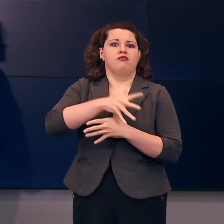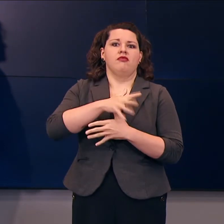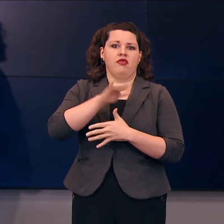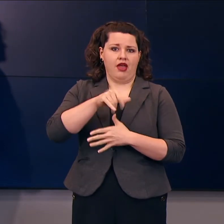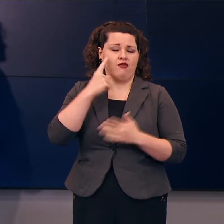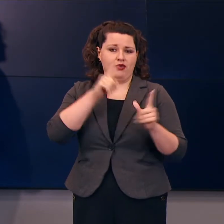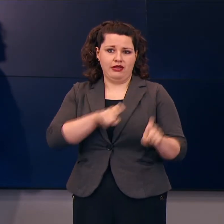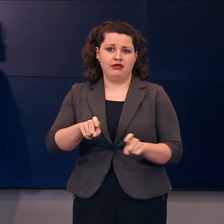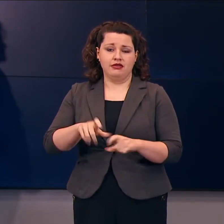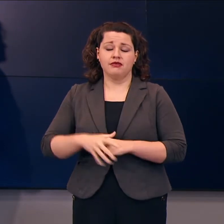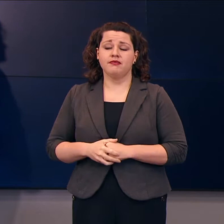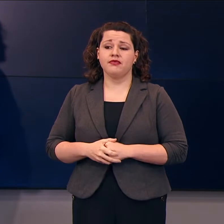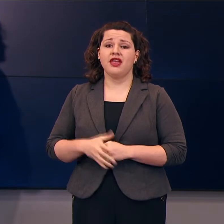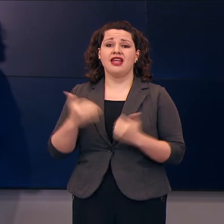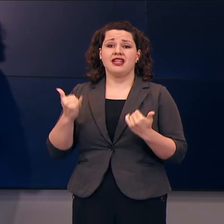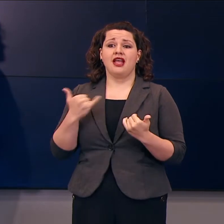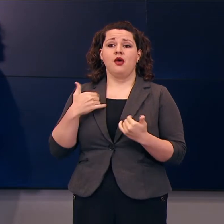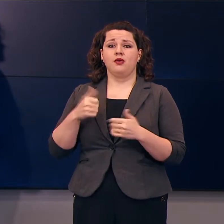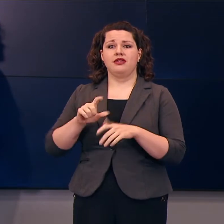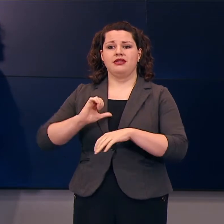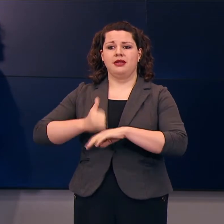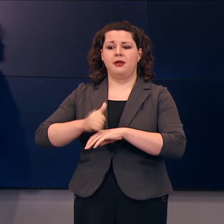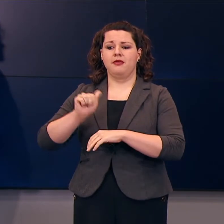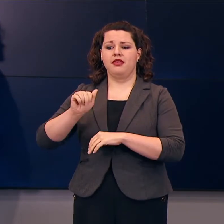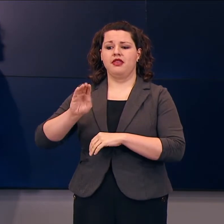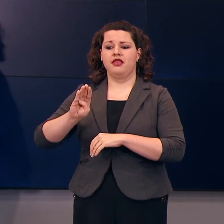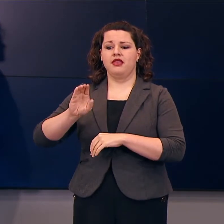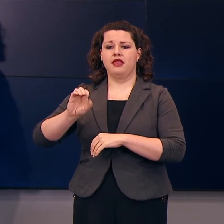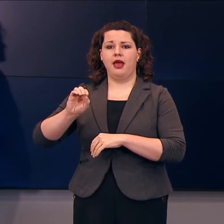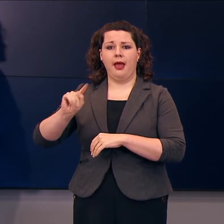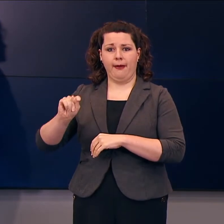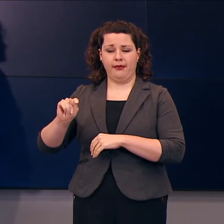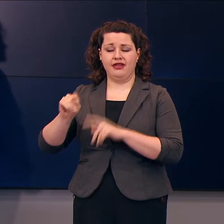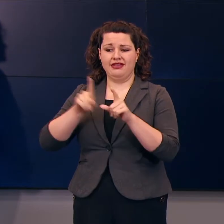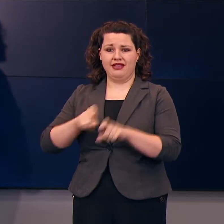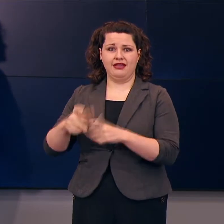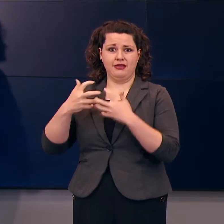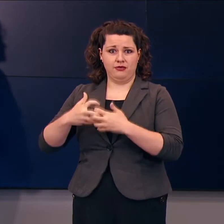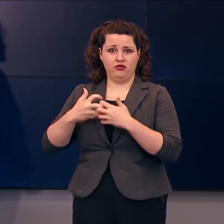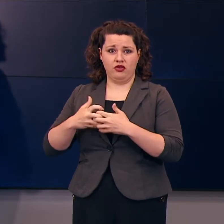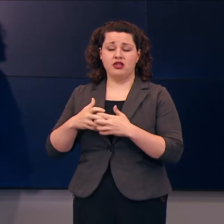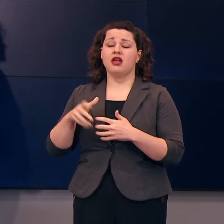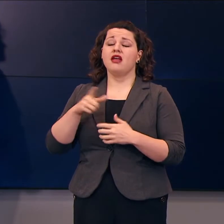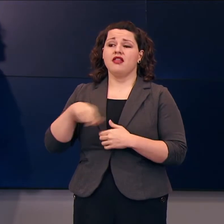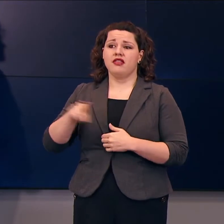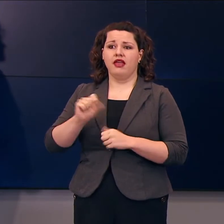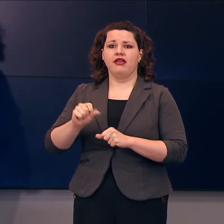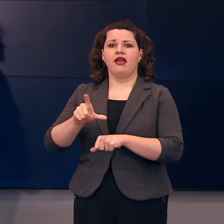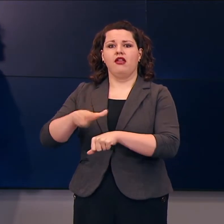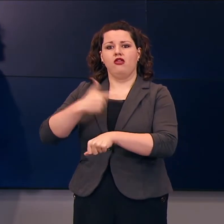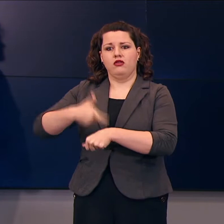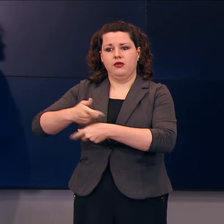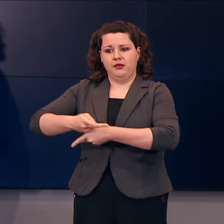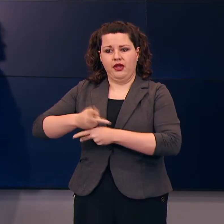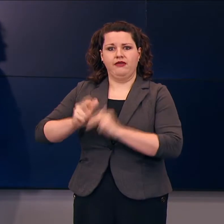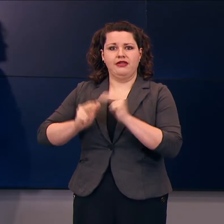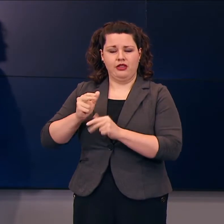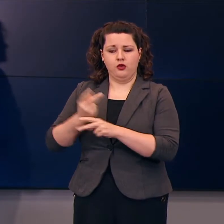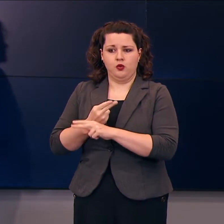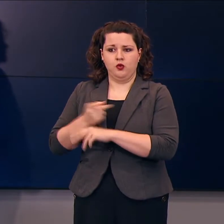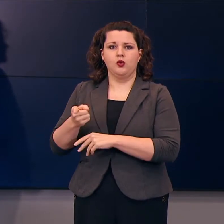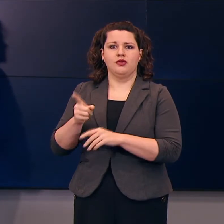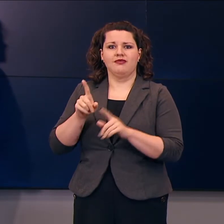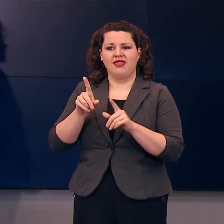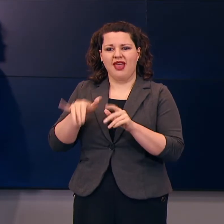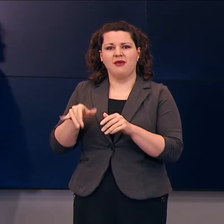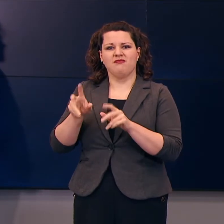deploy the Abbott rapid testing machines to conduct surveillance testing among long-term care facilities, staff, and